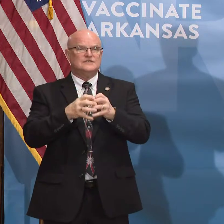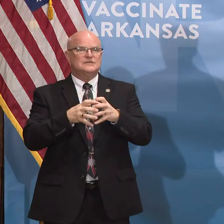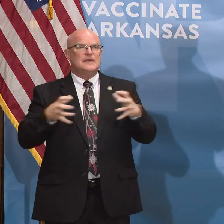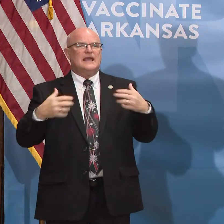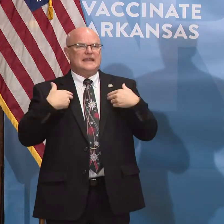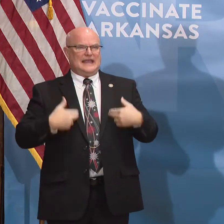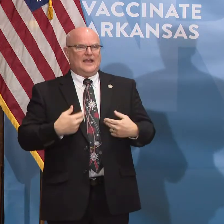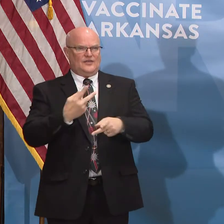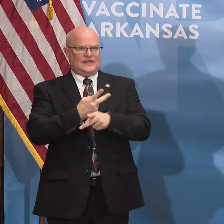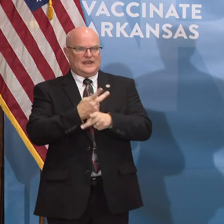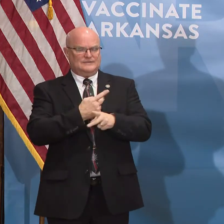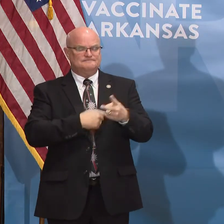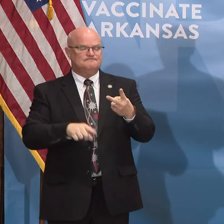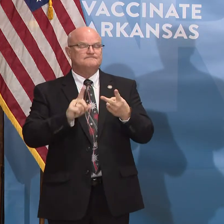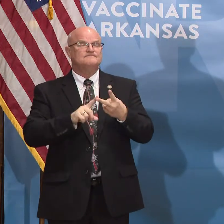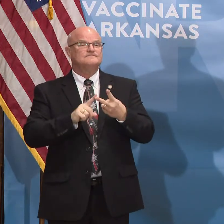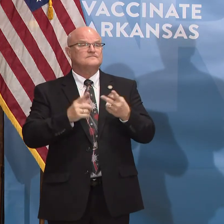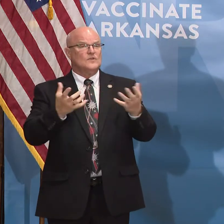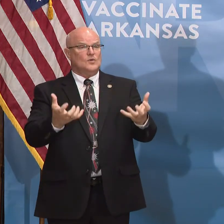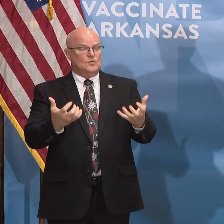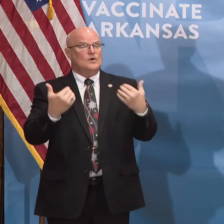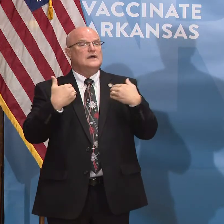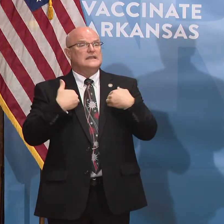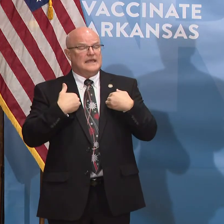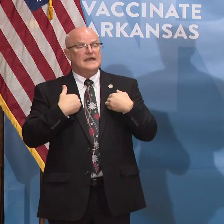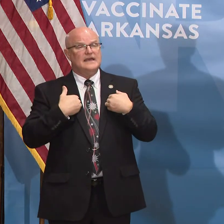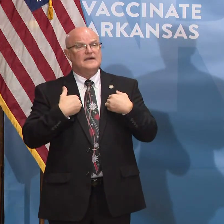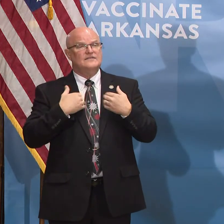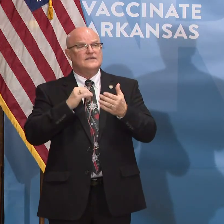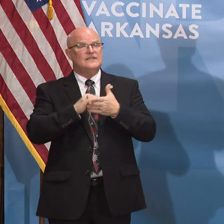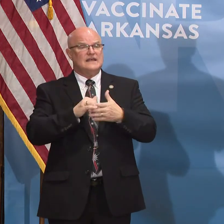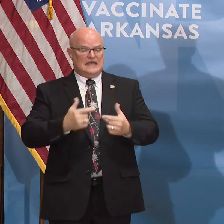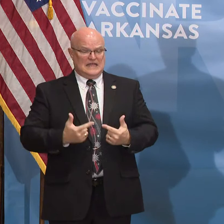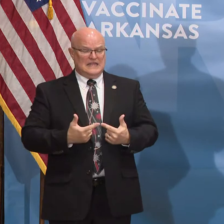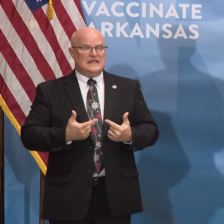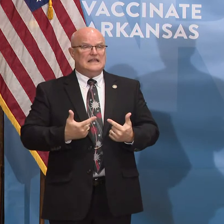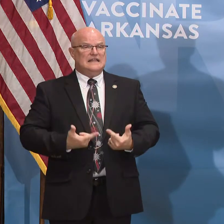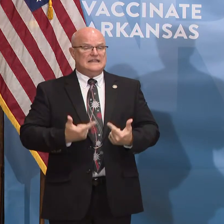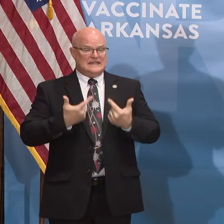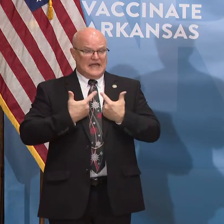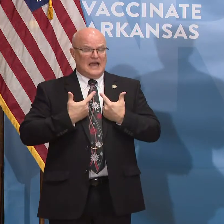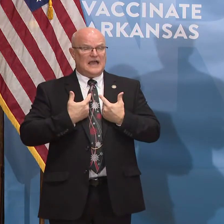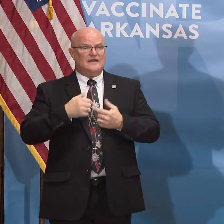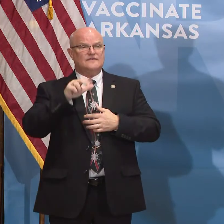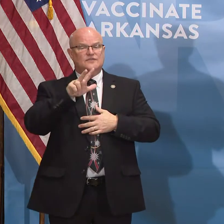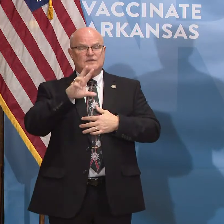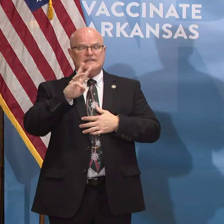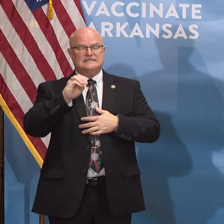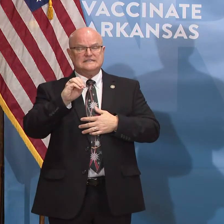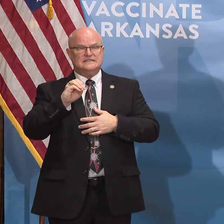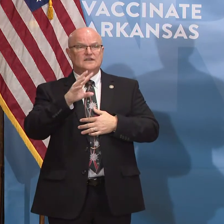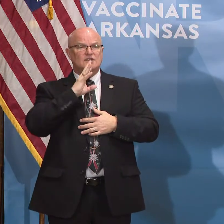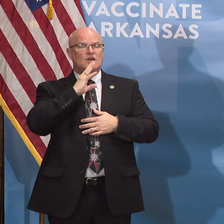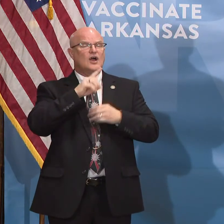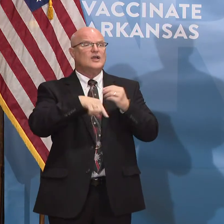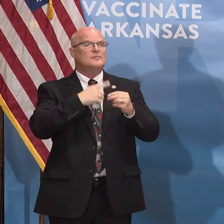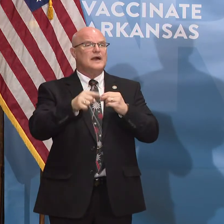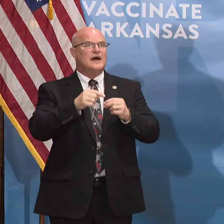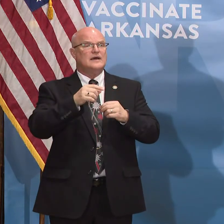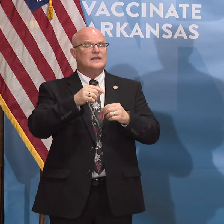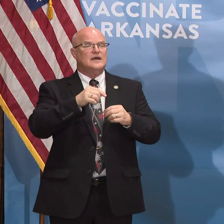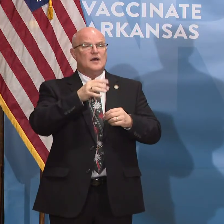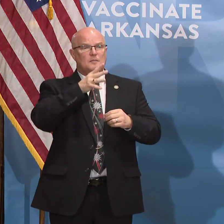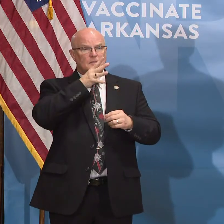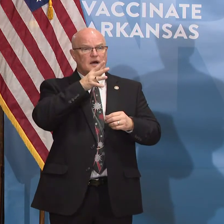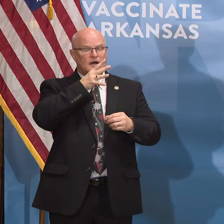care. Secondly, we wanted to have the Life 360 so we could address maternal care, we could